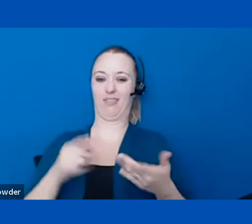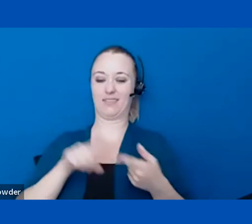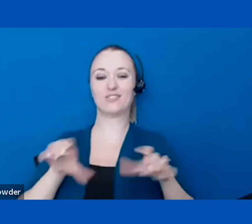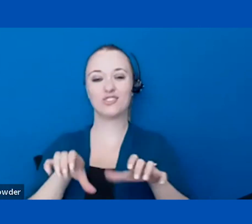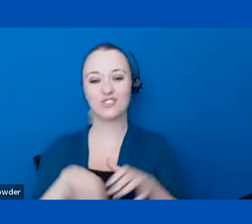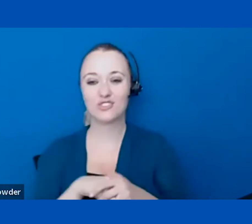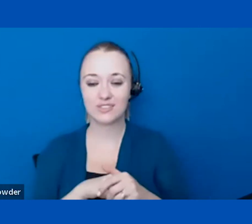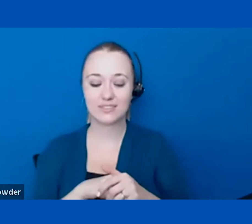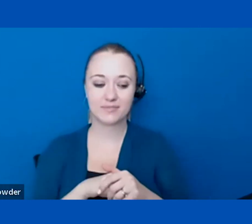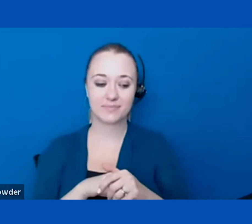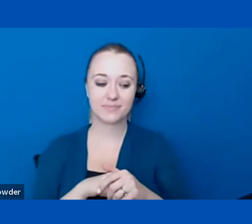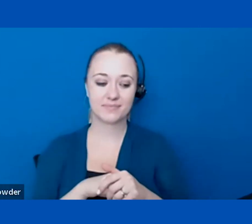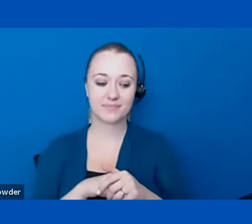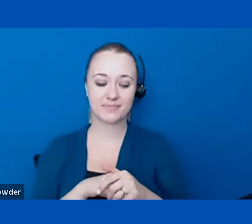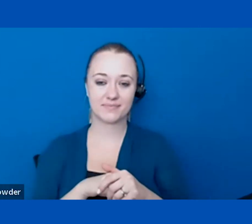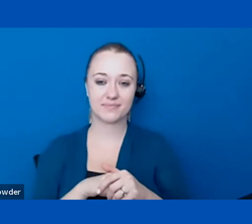Yeah, I